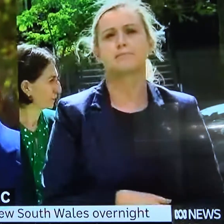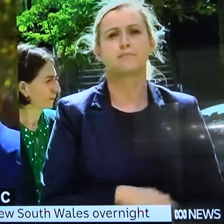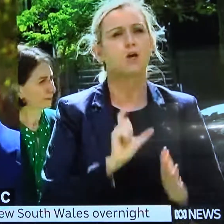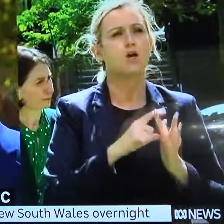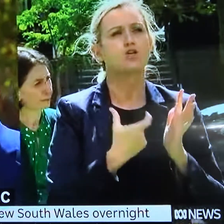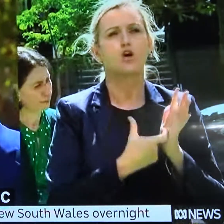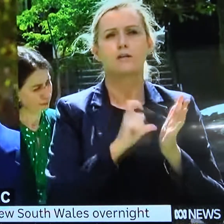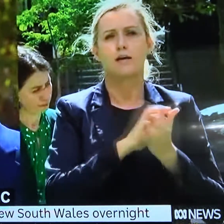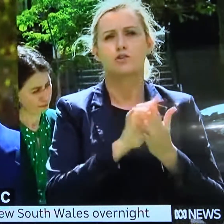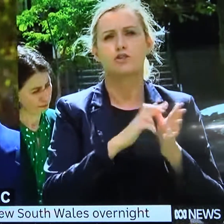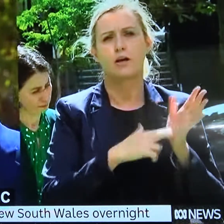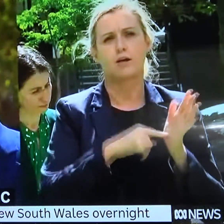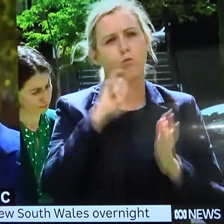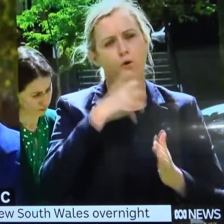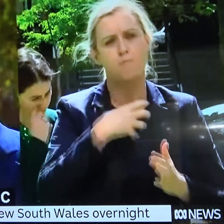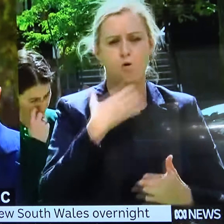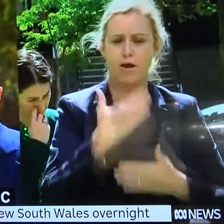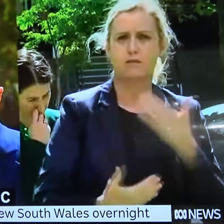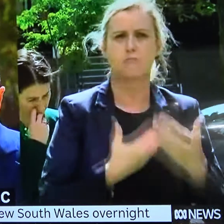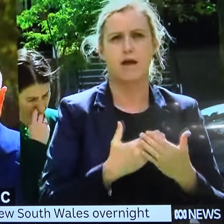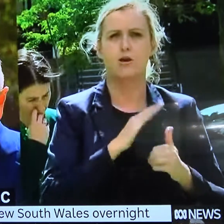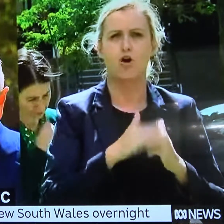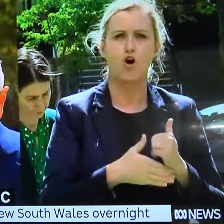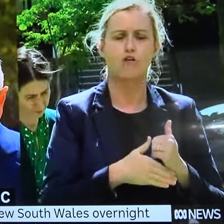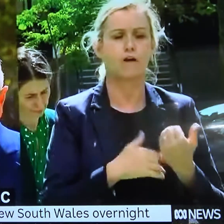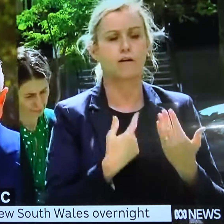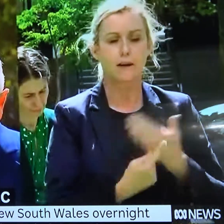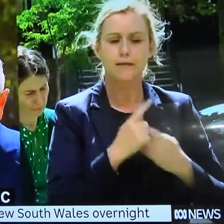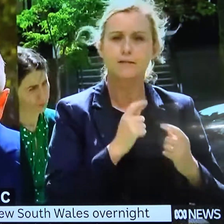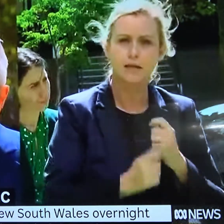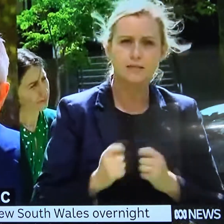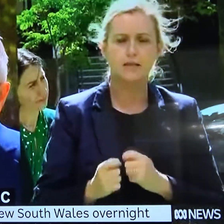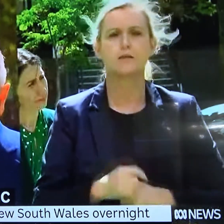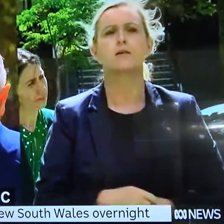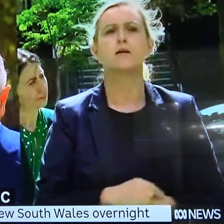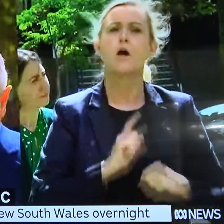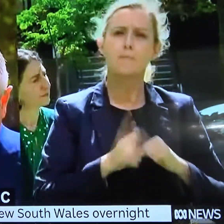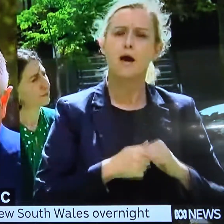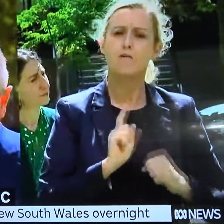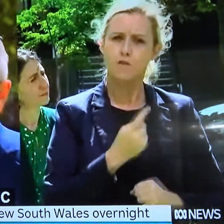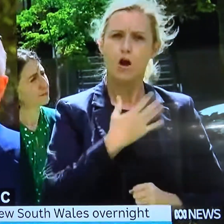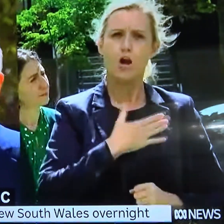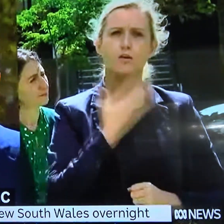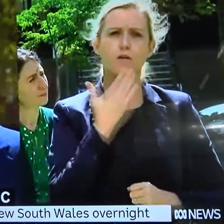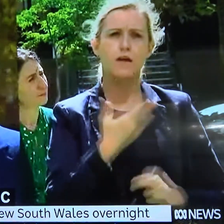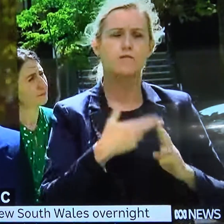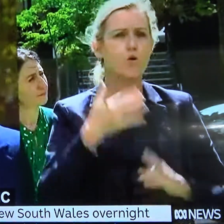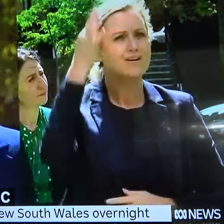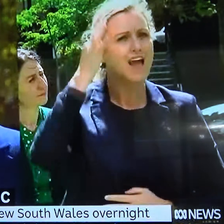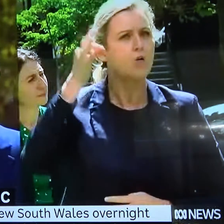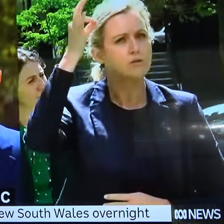about those issues, particularly in relation to some of the testing that's been done. I also just want to thank the councils